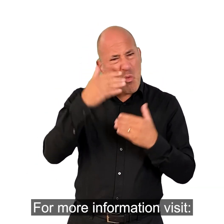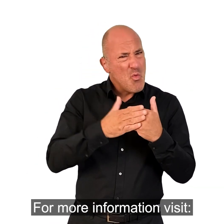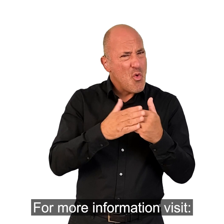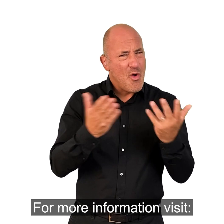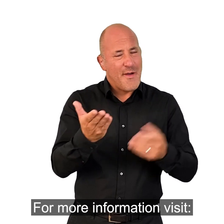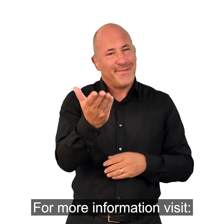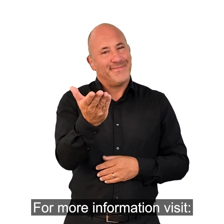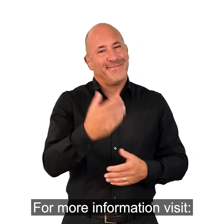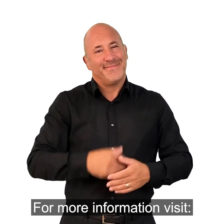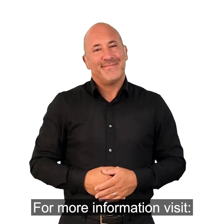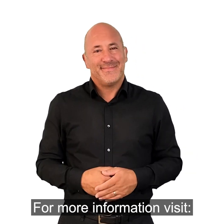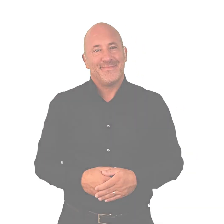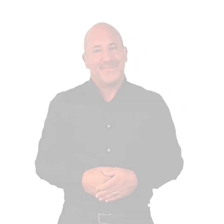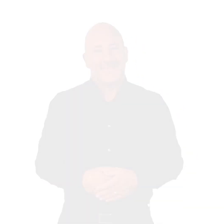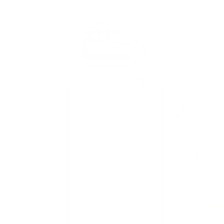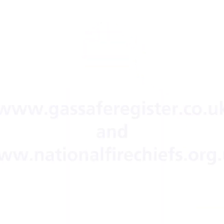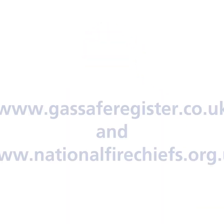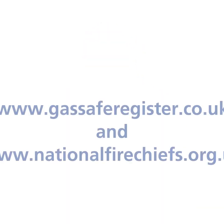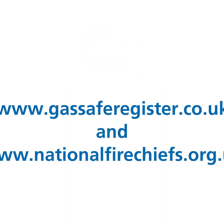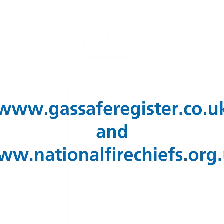For more information, visit